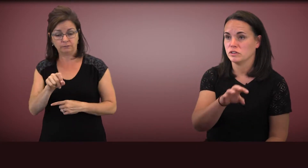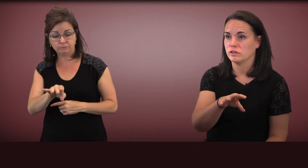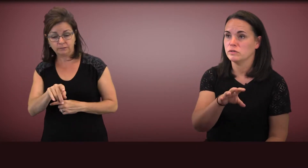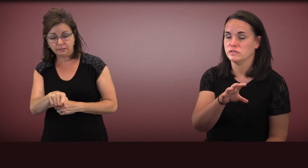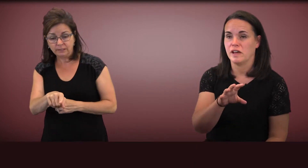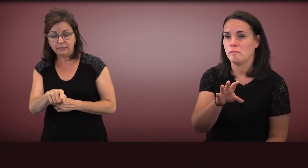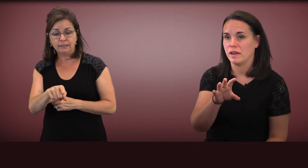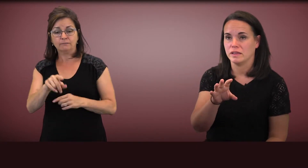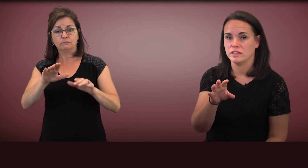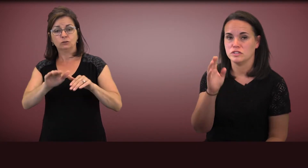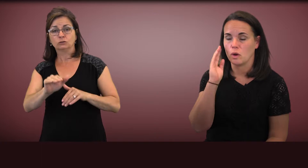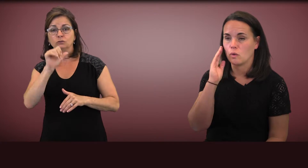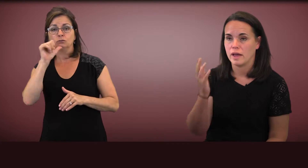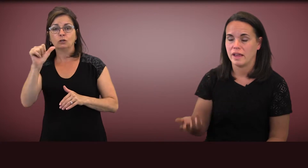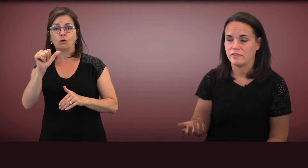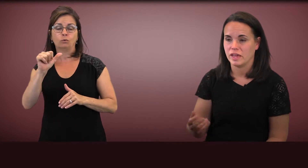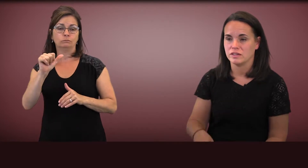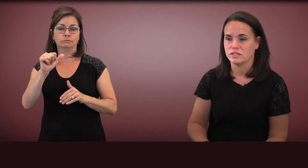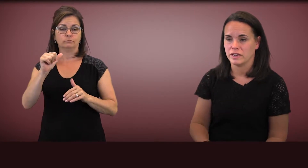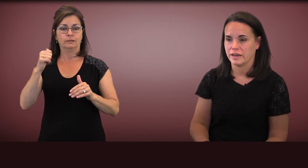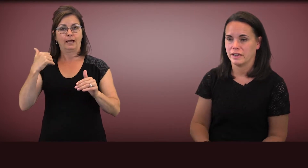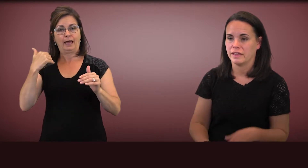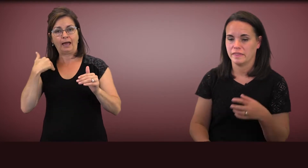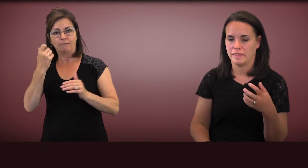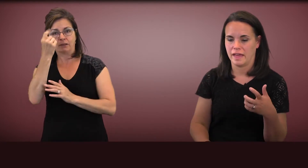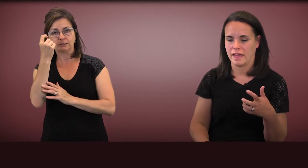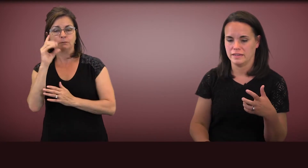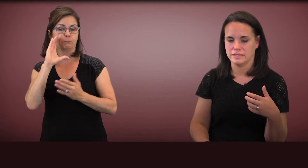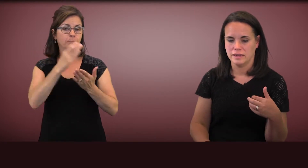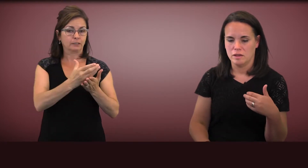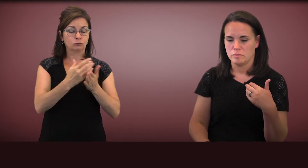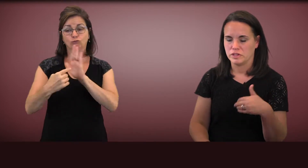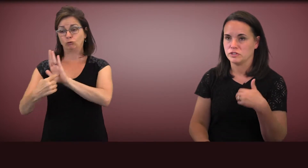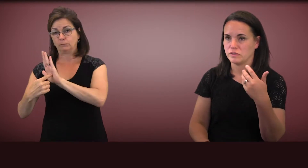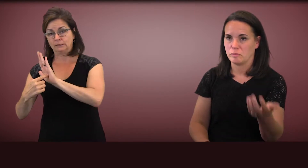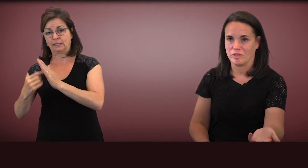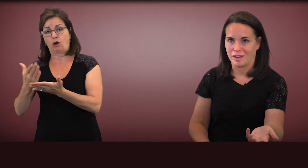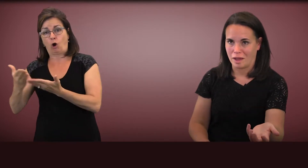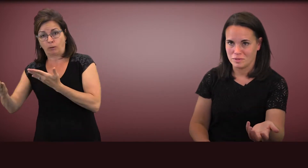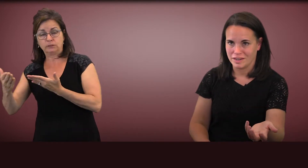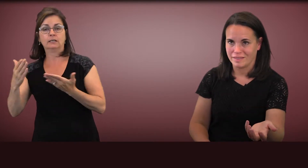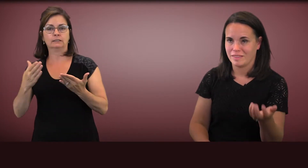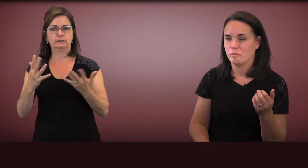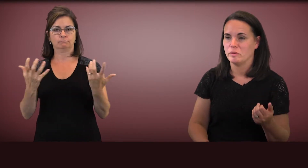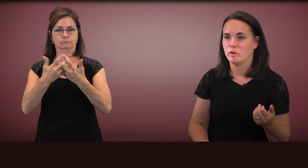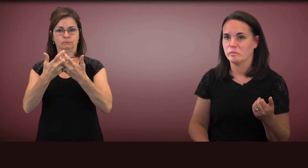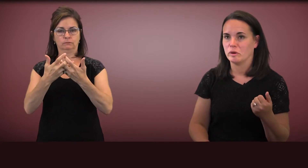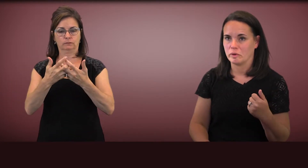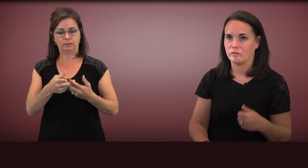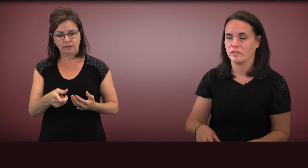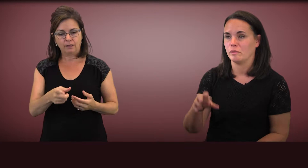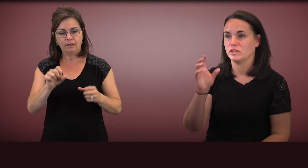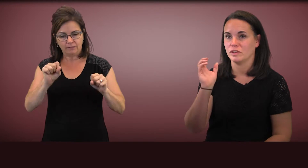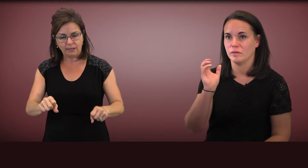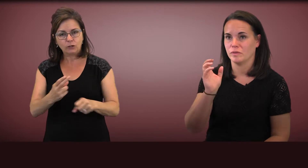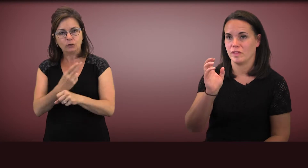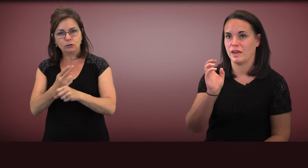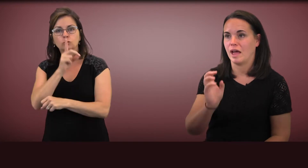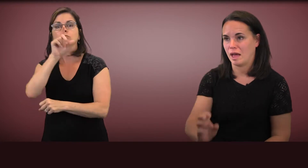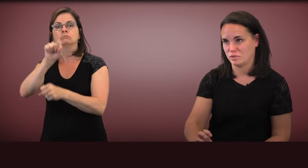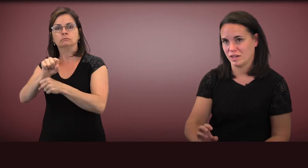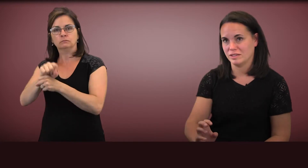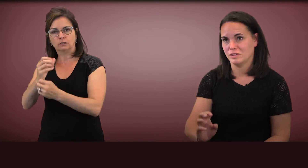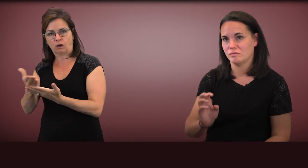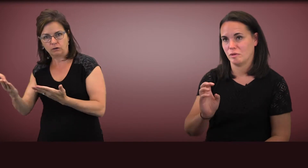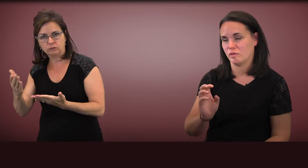for children who developmentally don't quite have the understanding that pictures represent objects, it'd be more appropriate for them to use